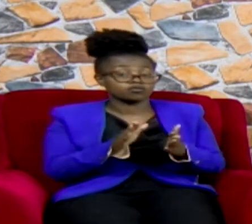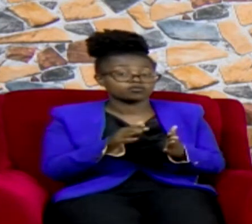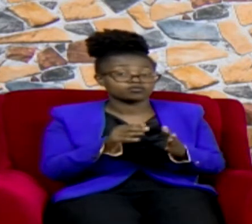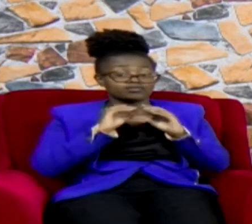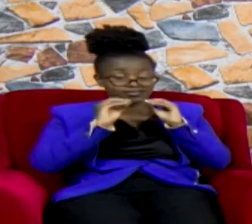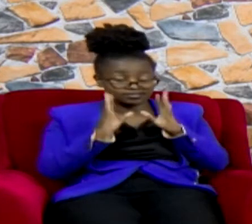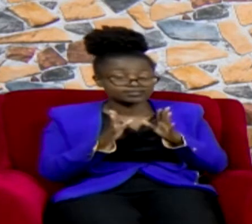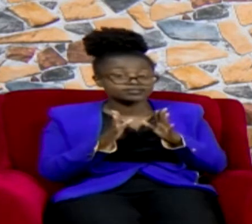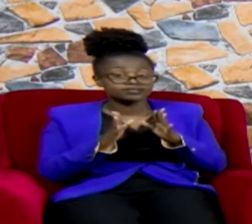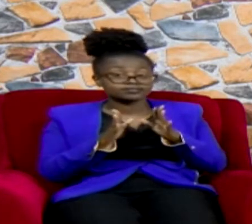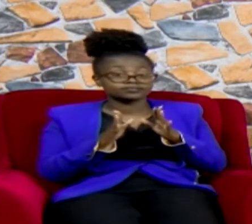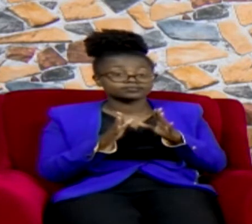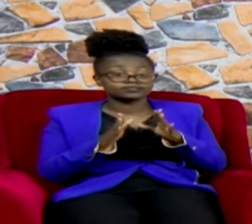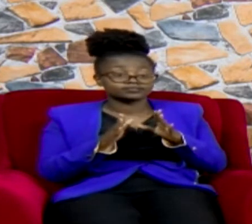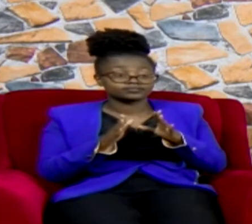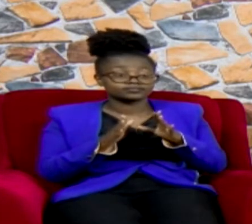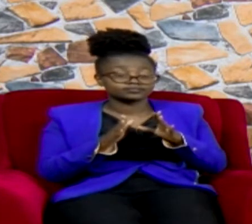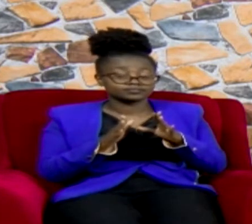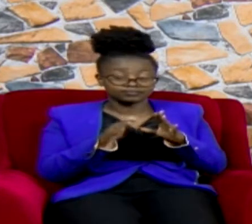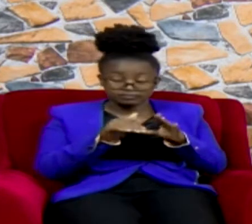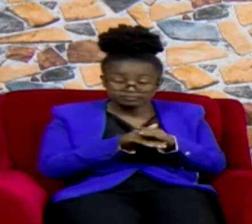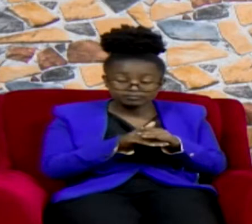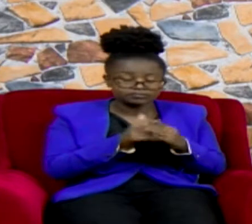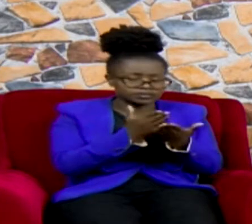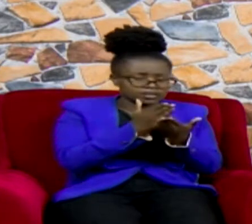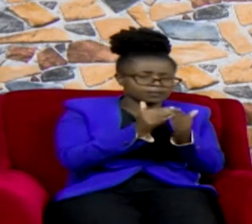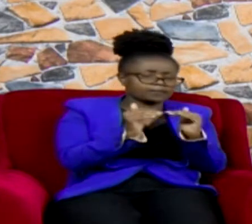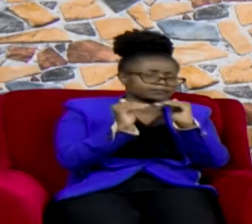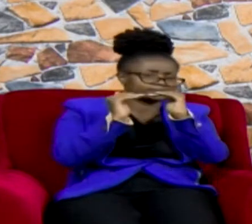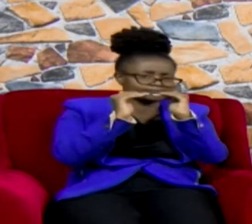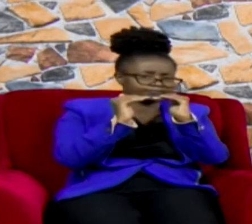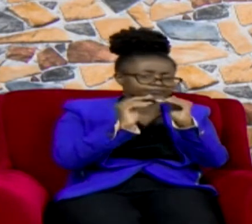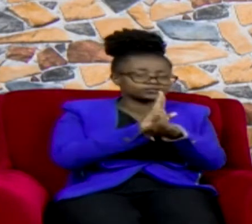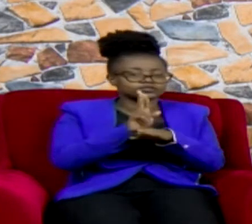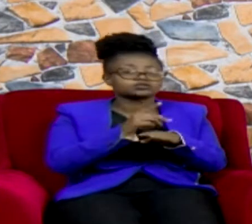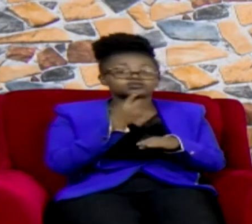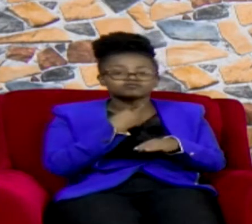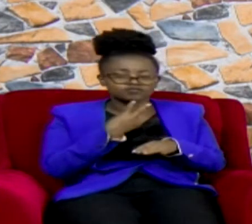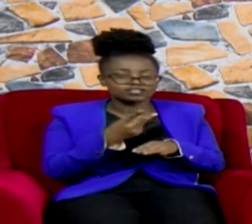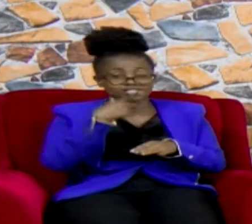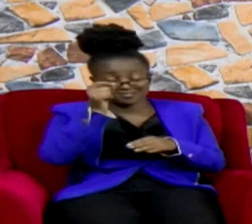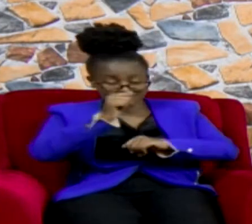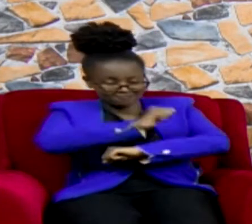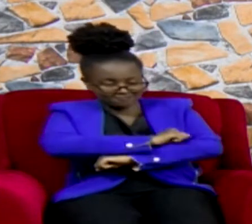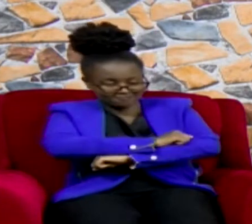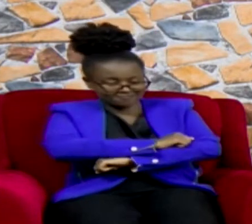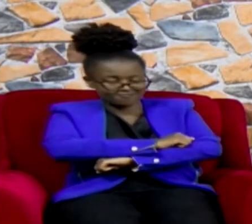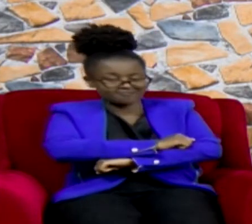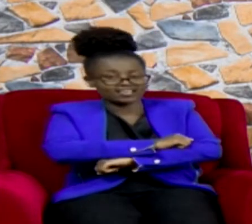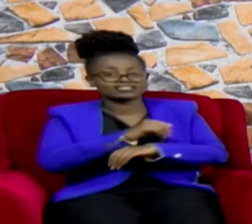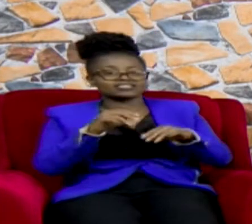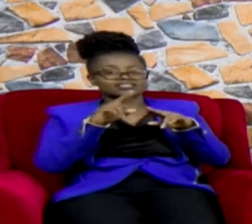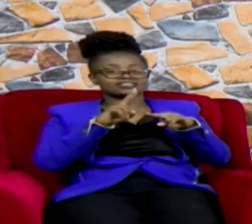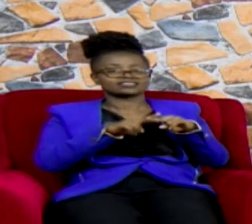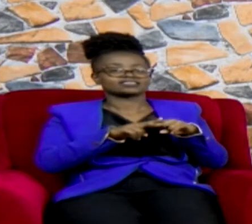the teachers, especially in the middle level, they use the auditory. That the child go to the class, sit down and